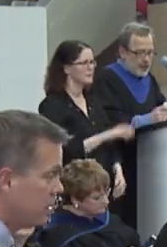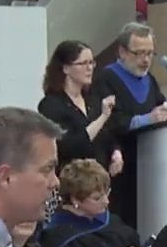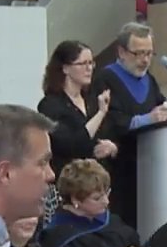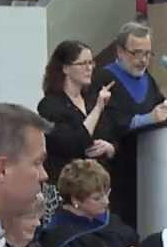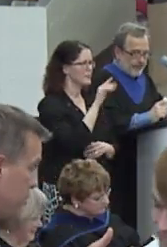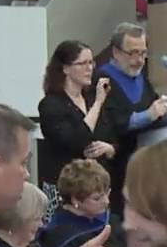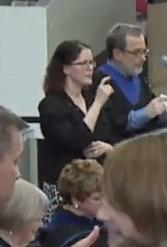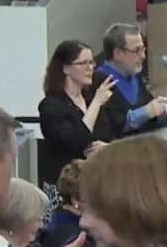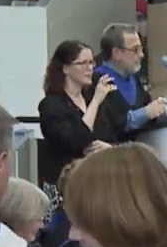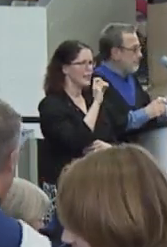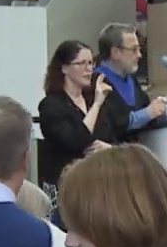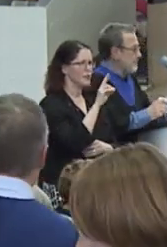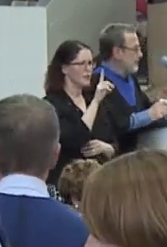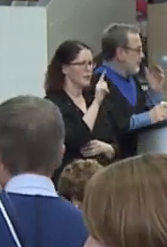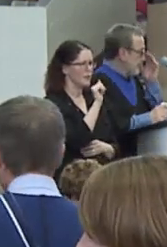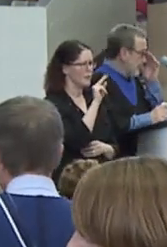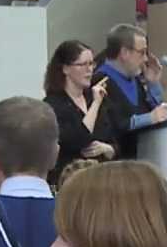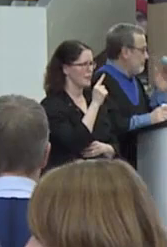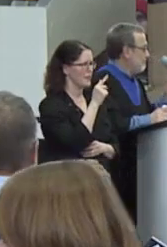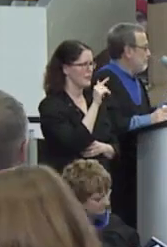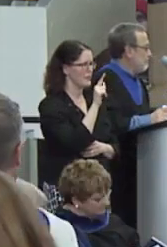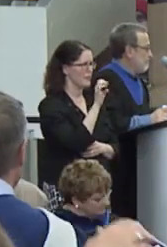Alexander Langell.